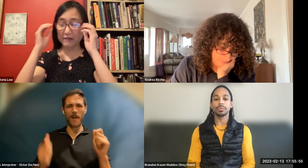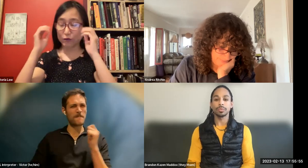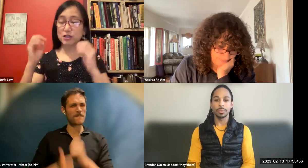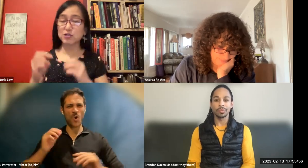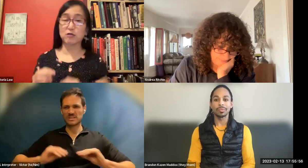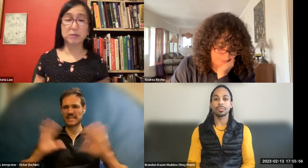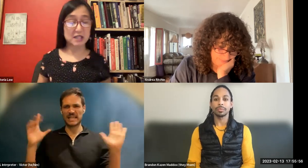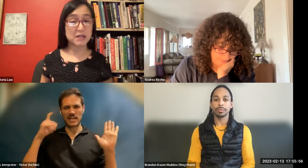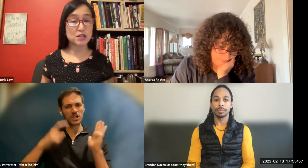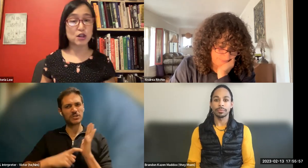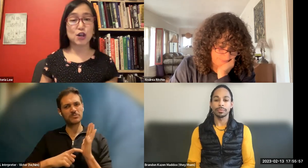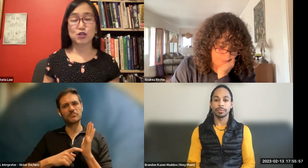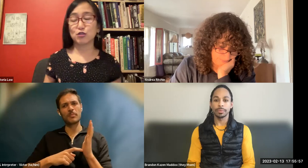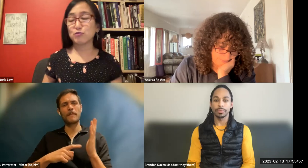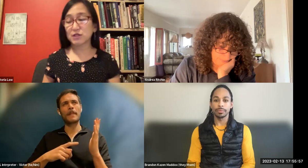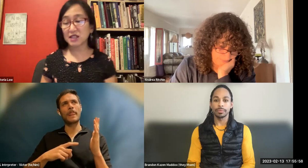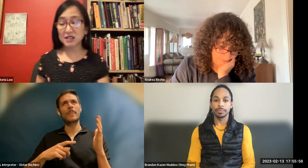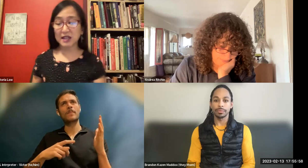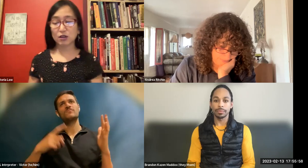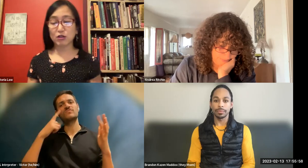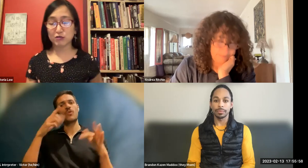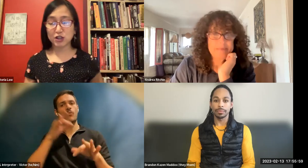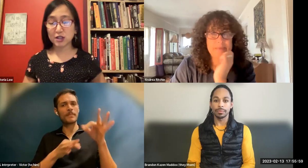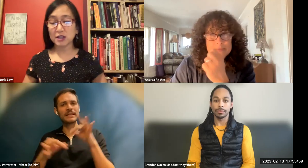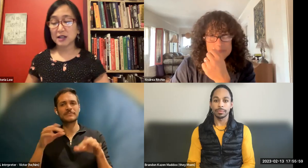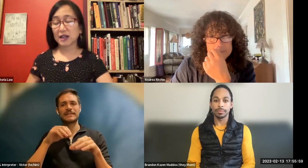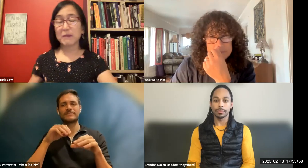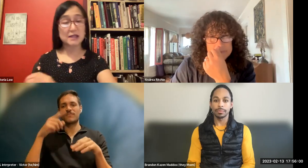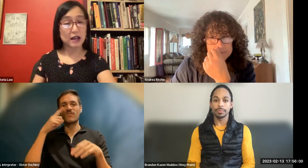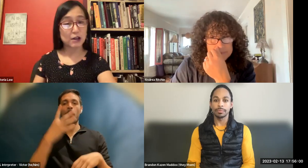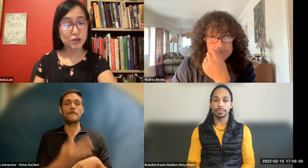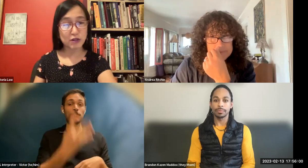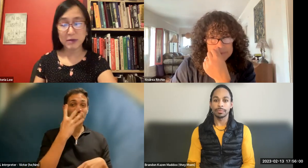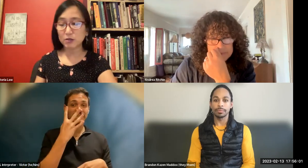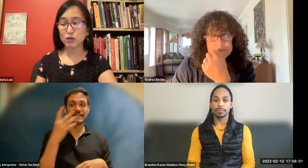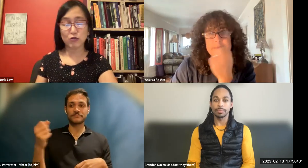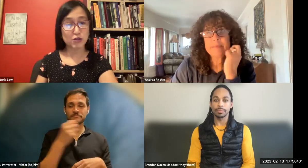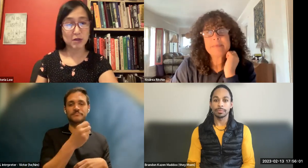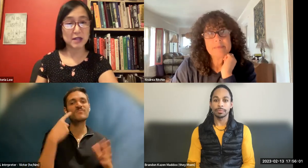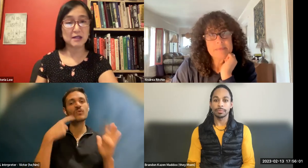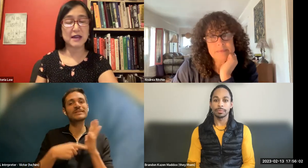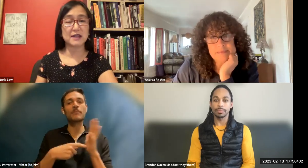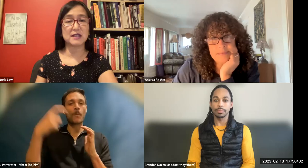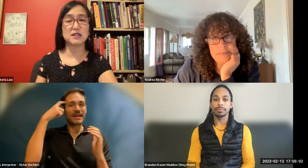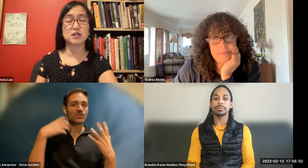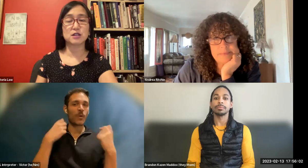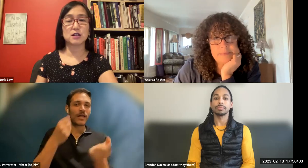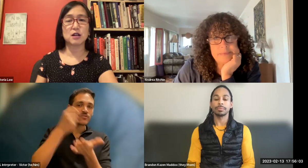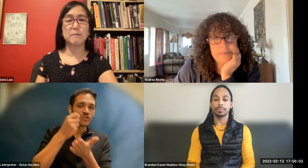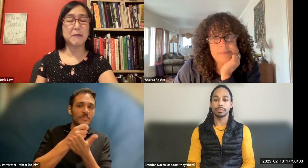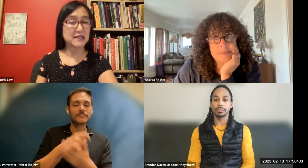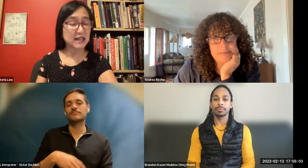proposed diversions or replacements to prisons and incarceration, like mental health treatment or drug treatment that